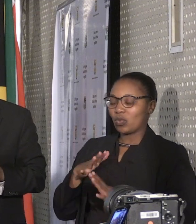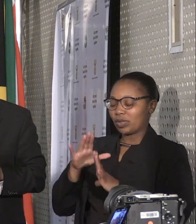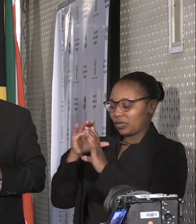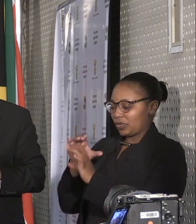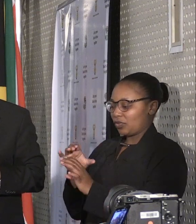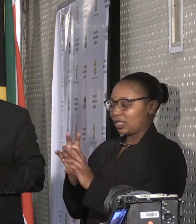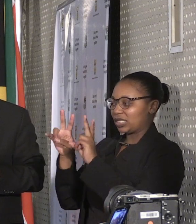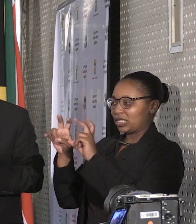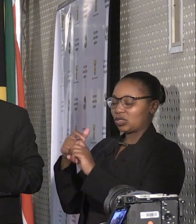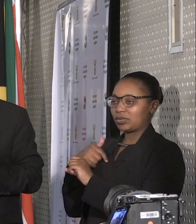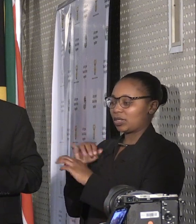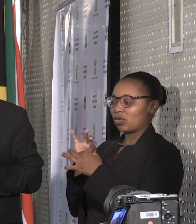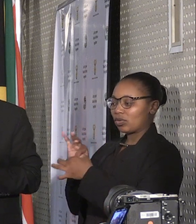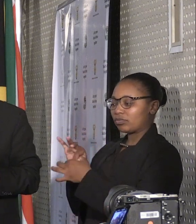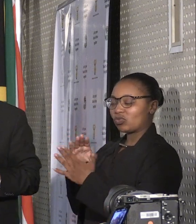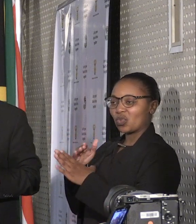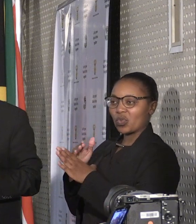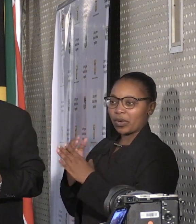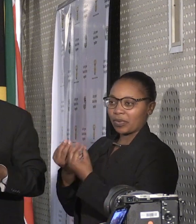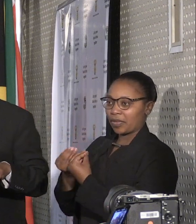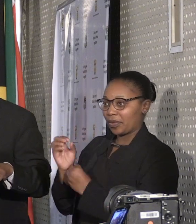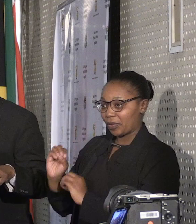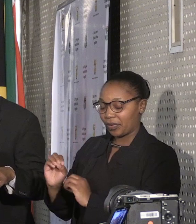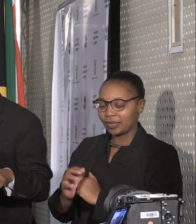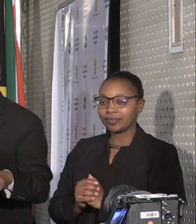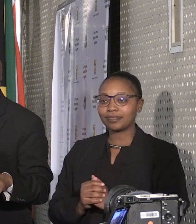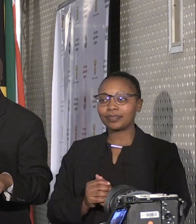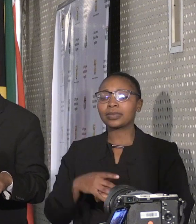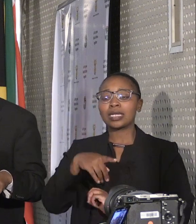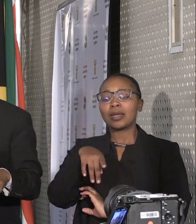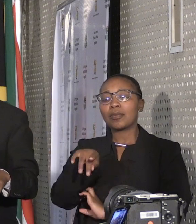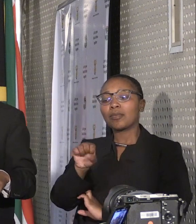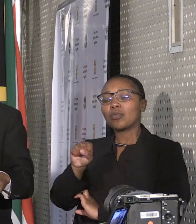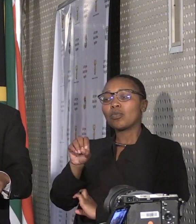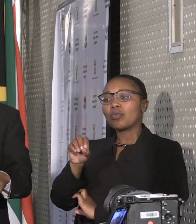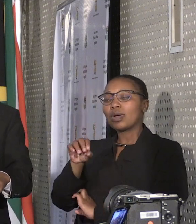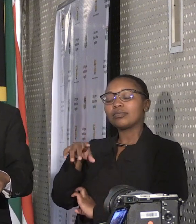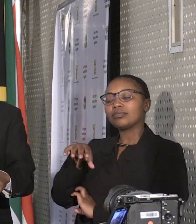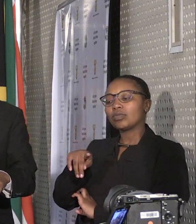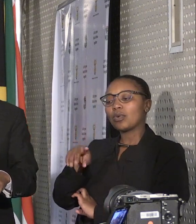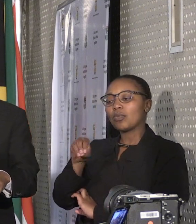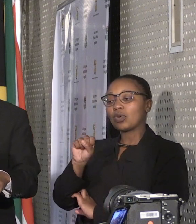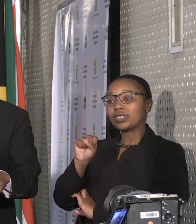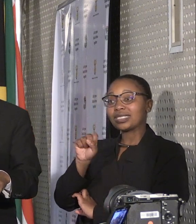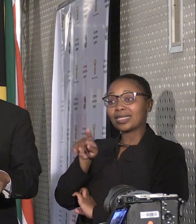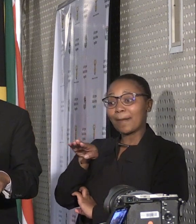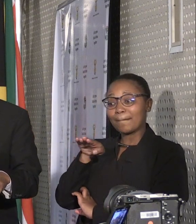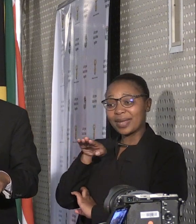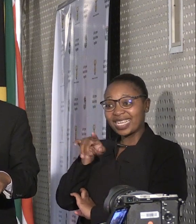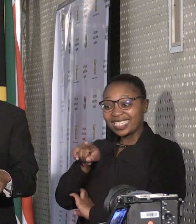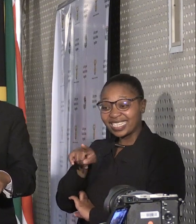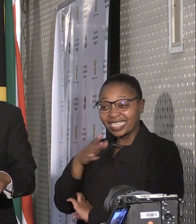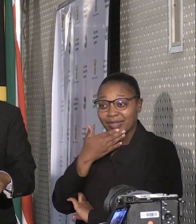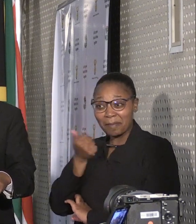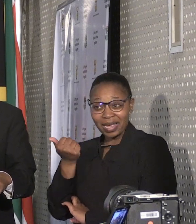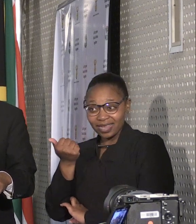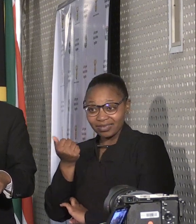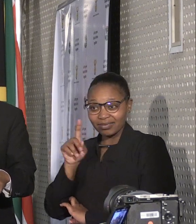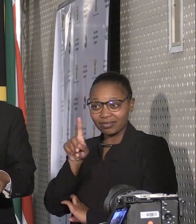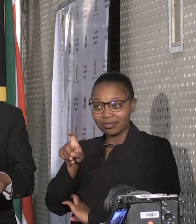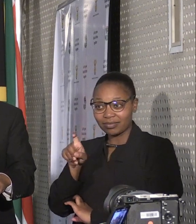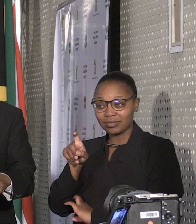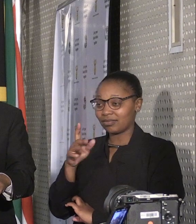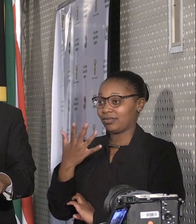specialist. Is Postbank the best? Let me tell you this. As long as hundreds of thousands